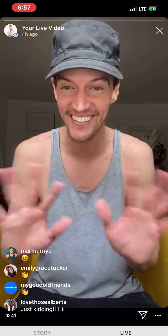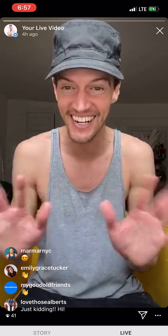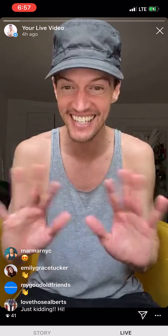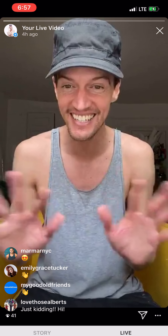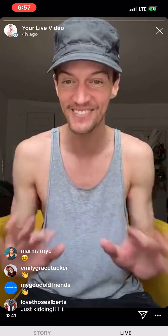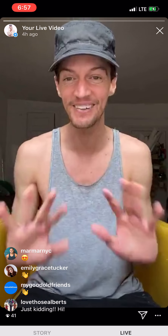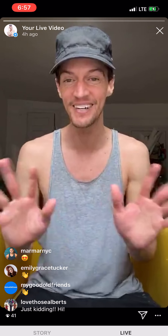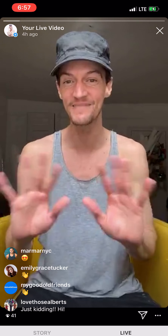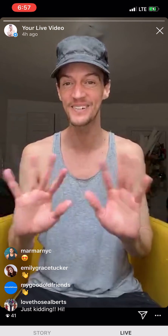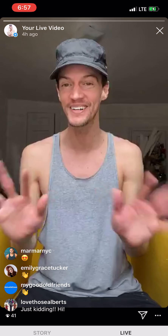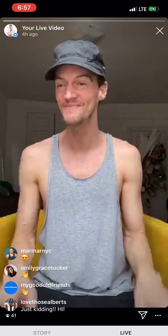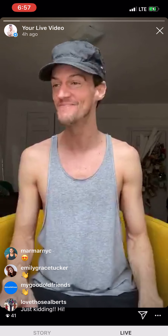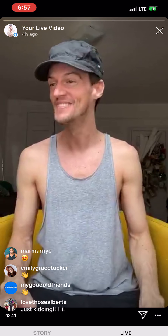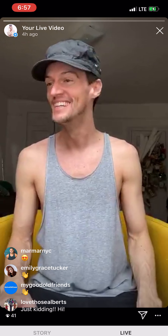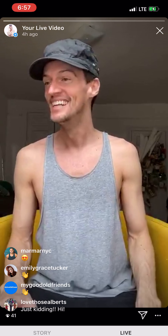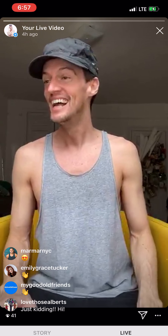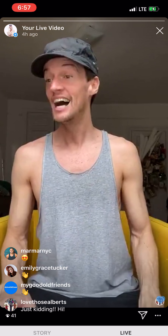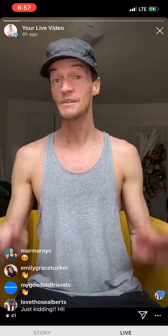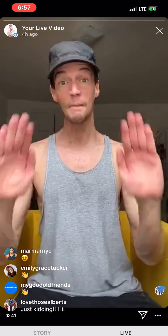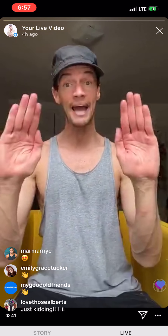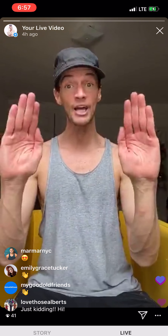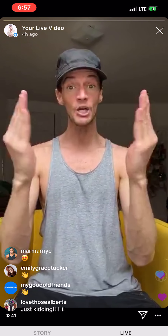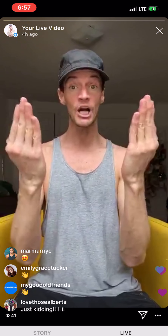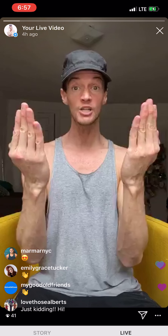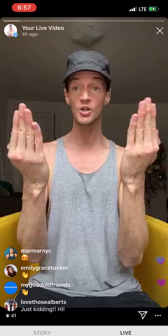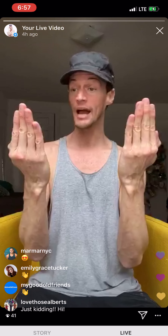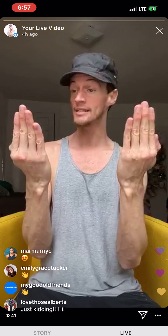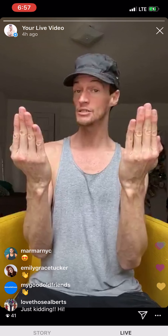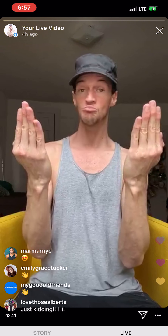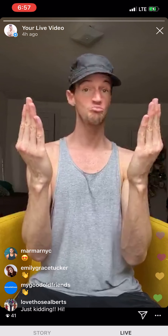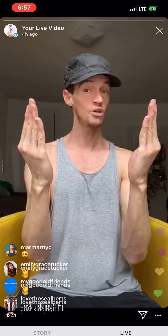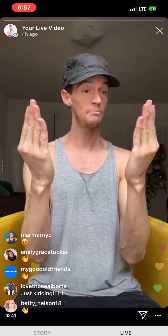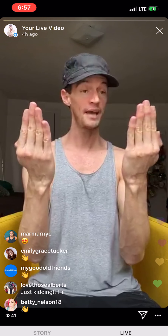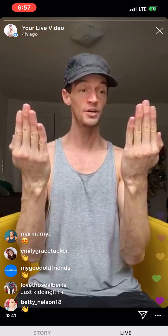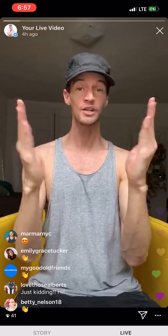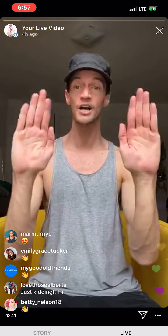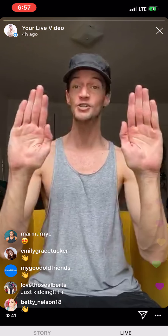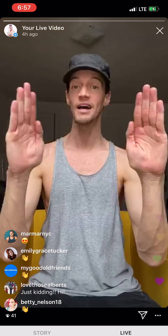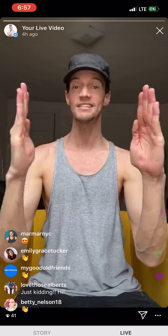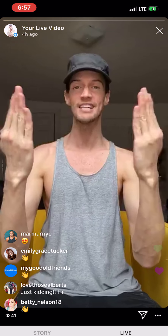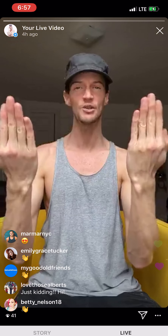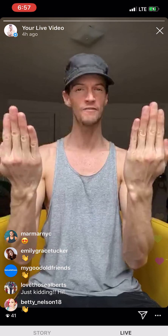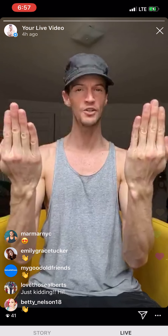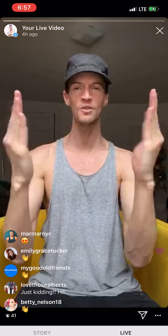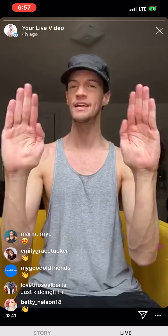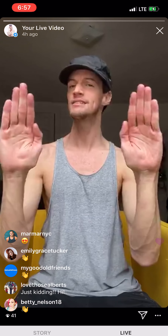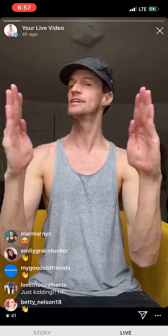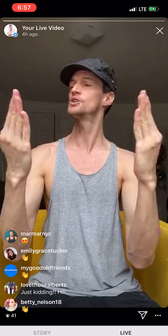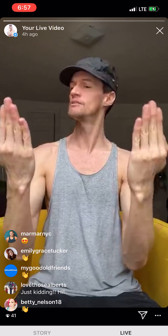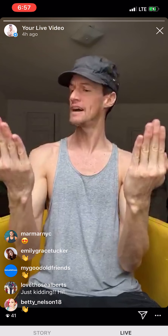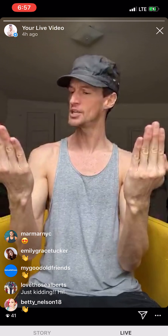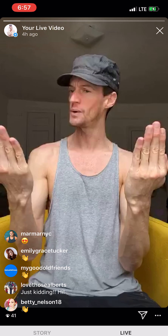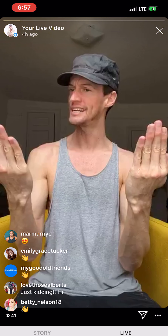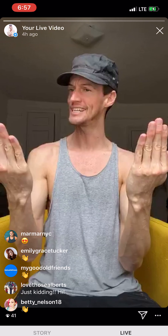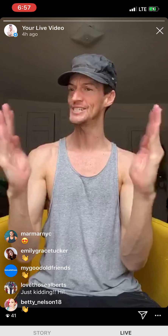Gracie's. Welcome. Welcome. Uh. Compare. Contrast. Compare. Contrast. It's like you have two things that you're evaluating and looking